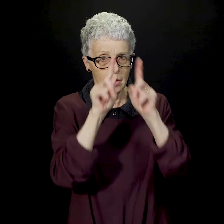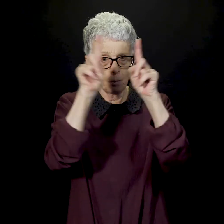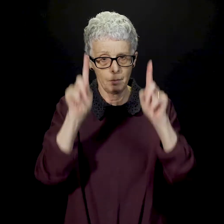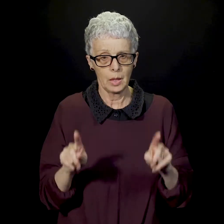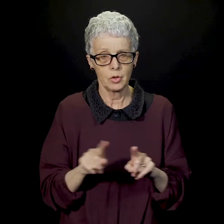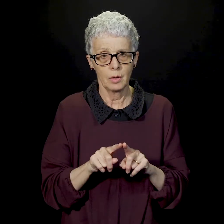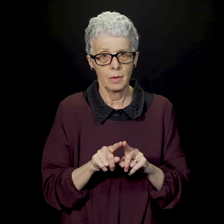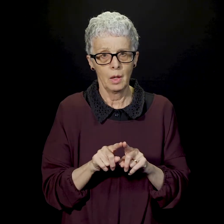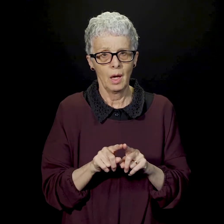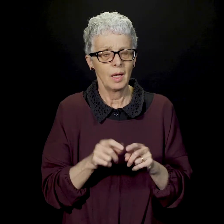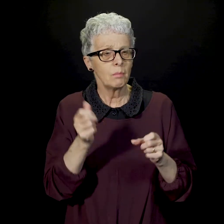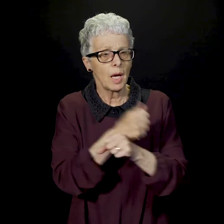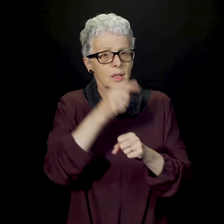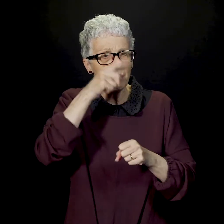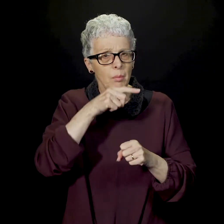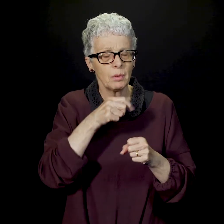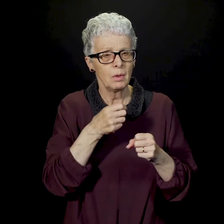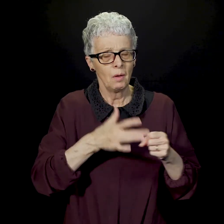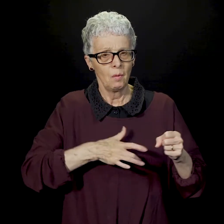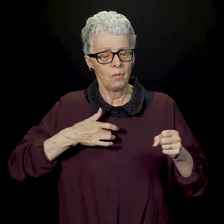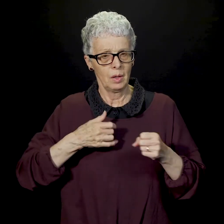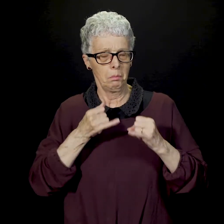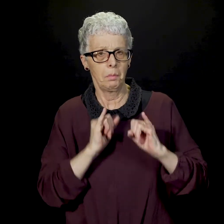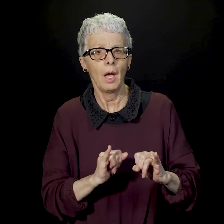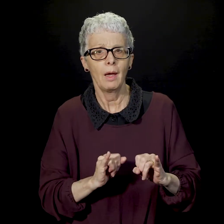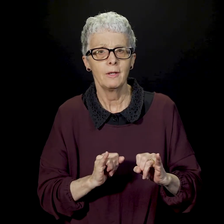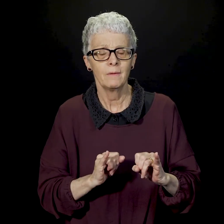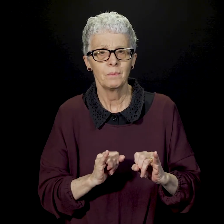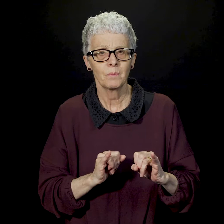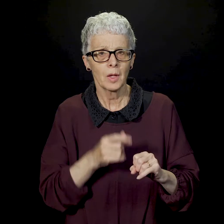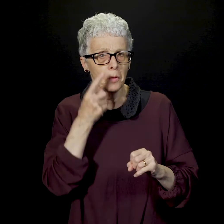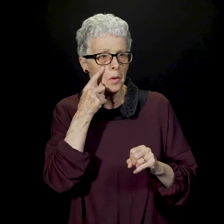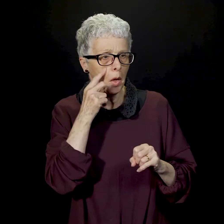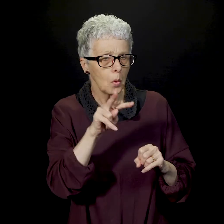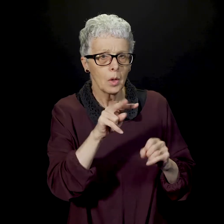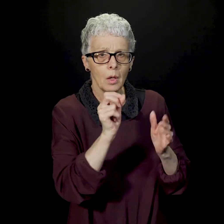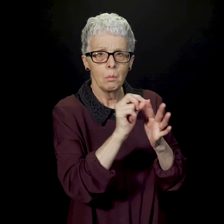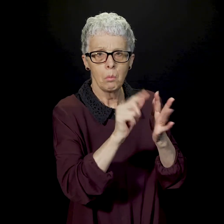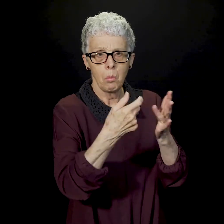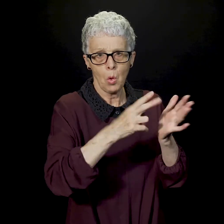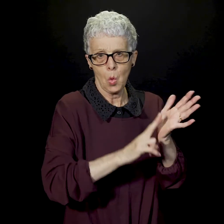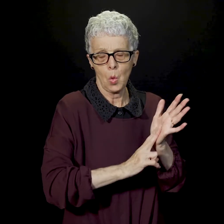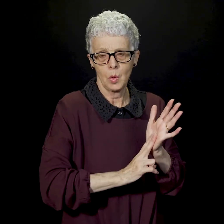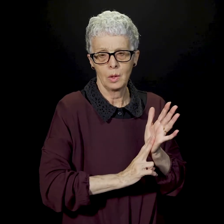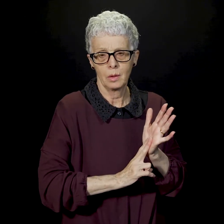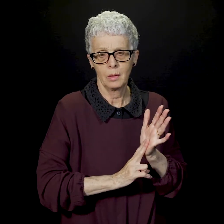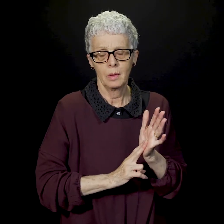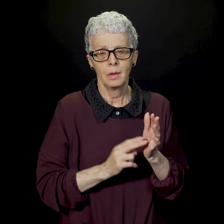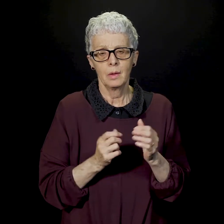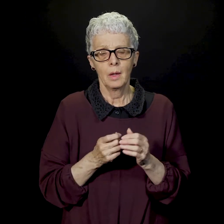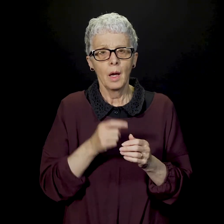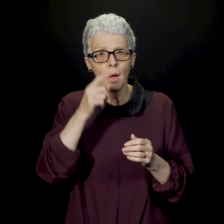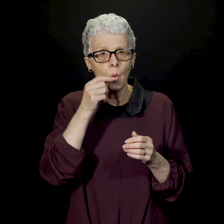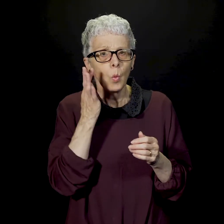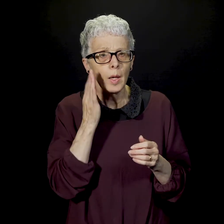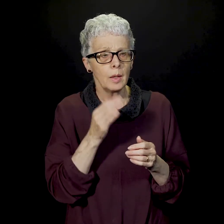is demoralizing or degrading or unpleasant to that other person. And in doing so,